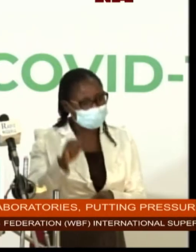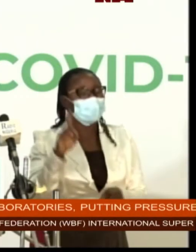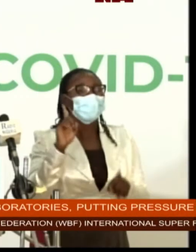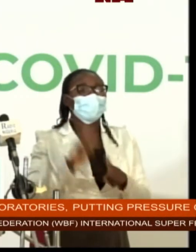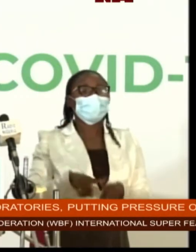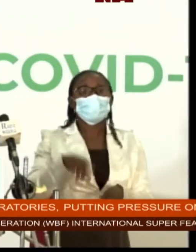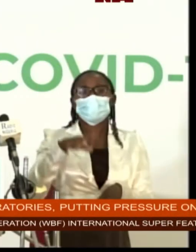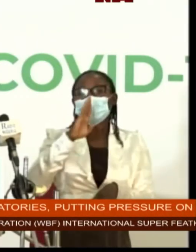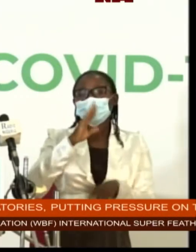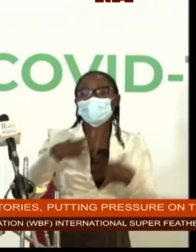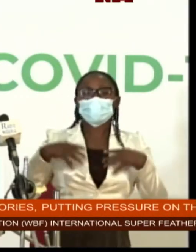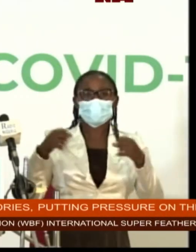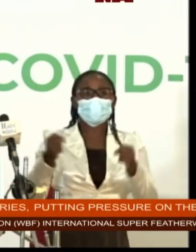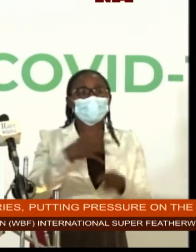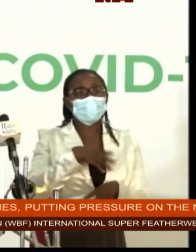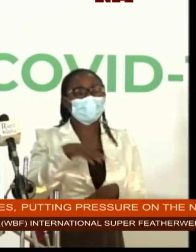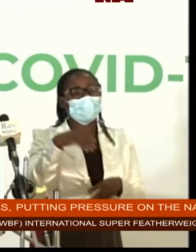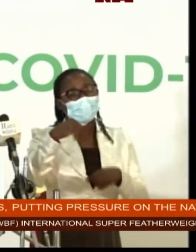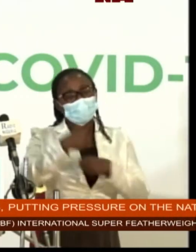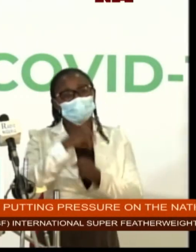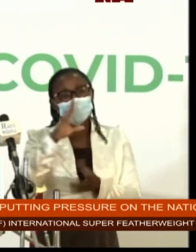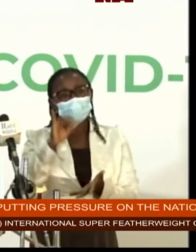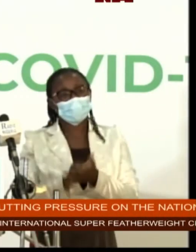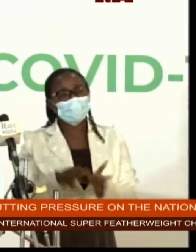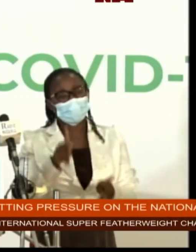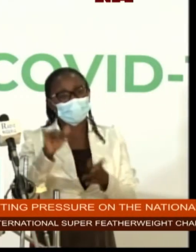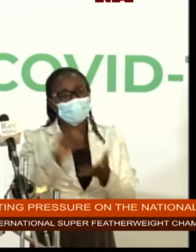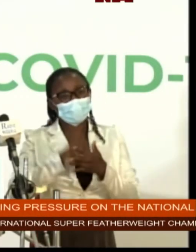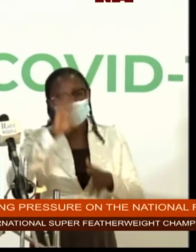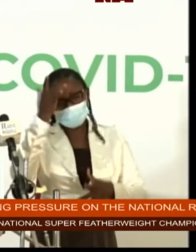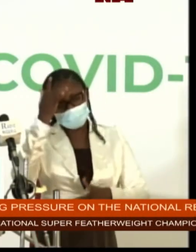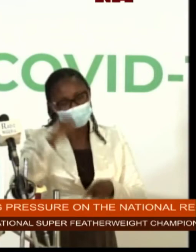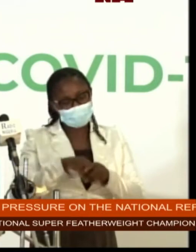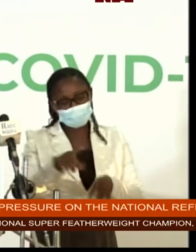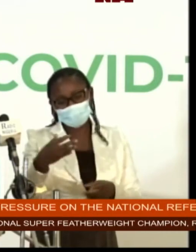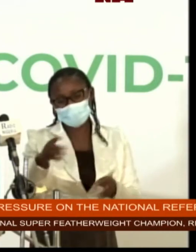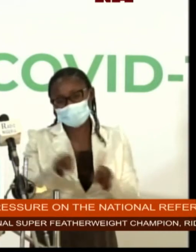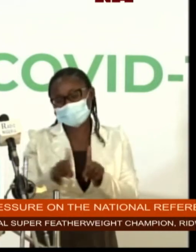all the patients in the various facilities are well cared for.